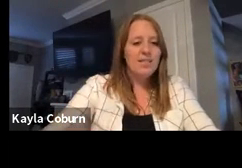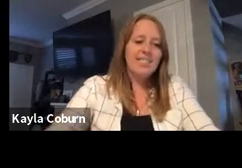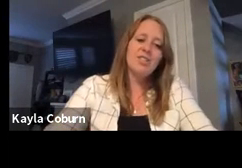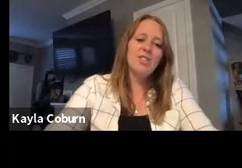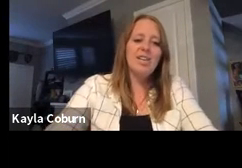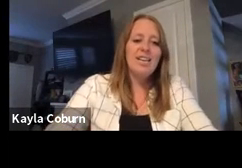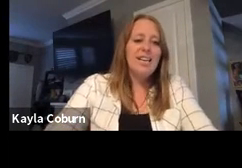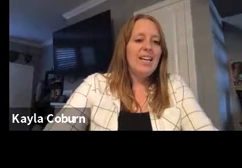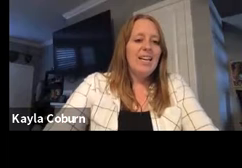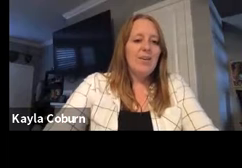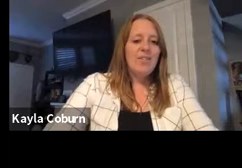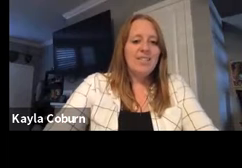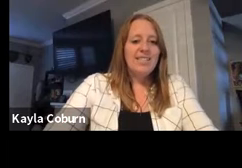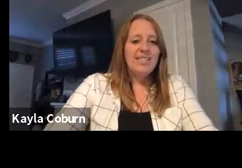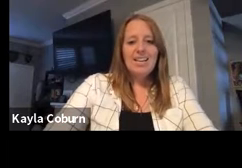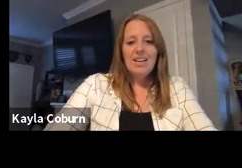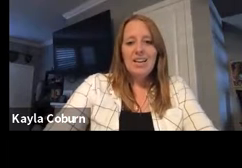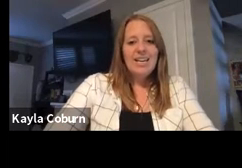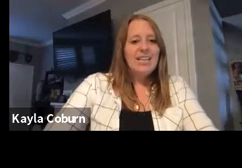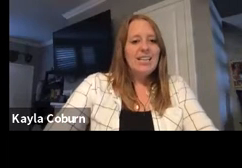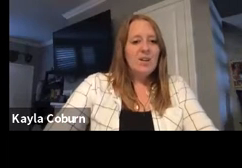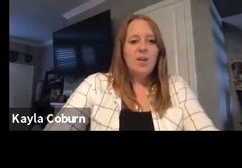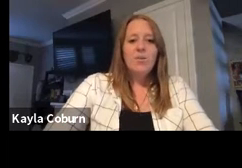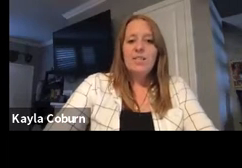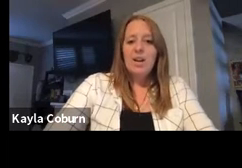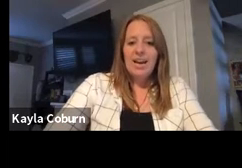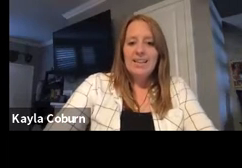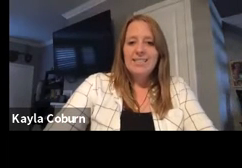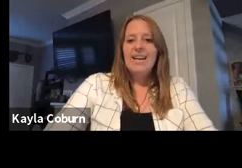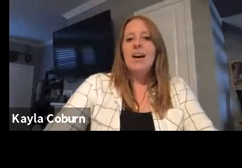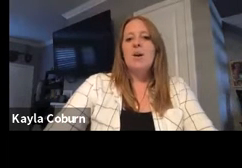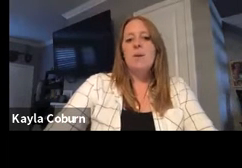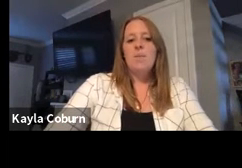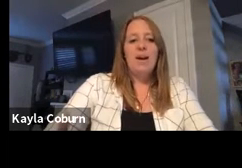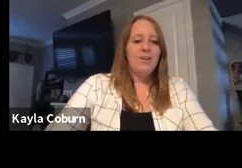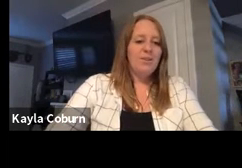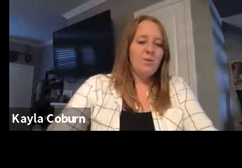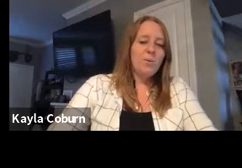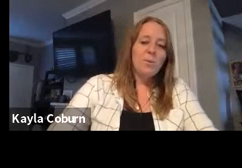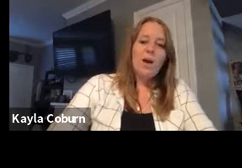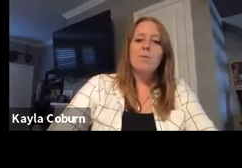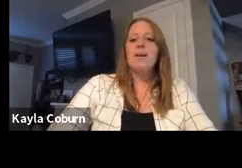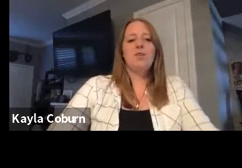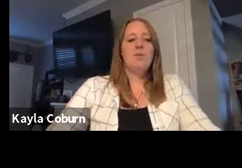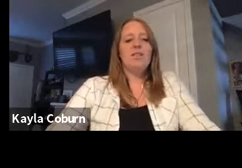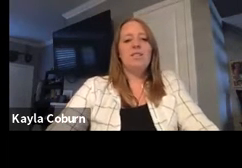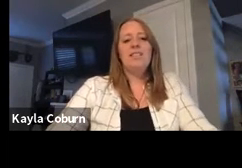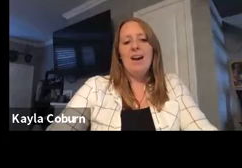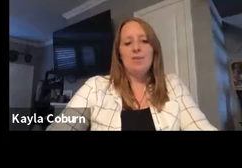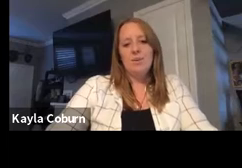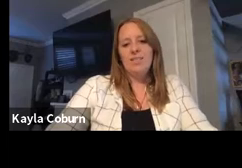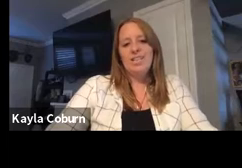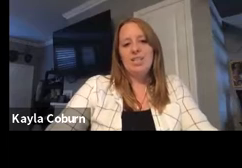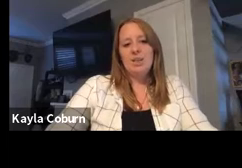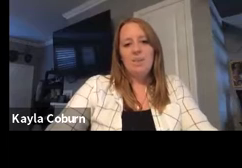during the presentation, whenever it's necessary. So you can raise your hand, but we will probably answer questions